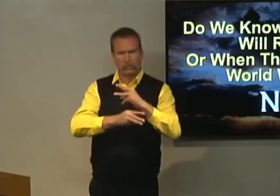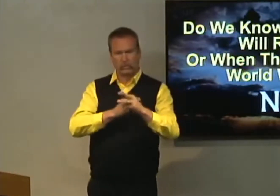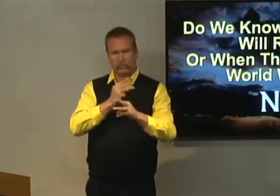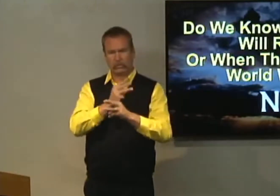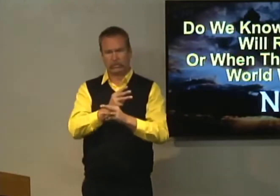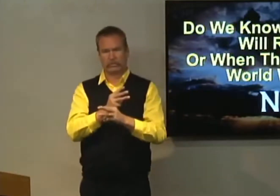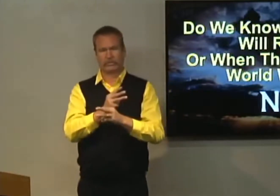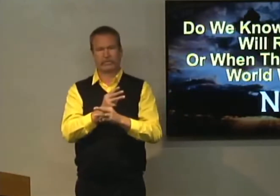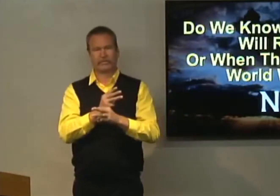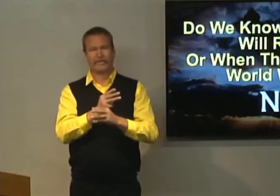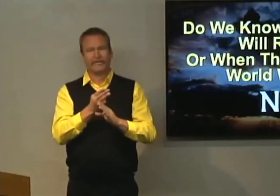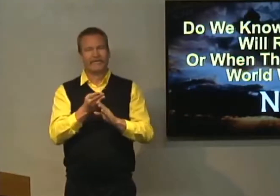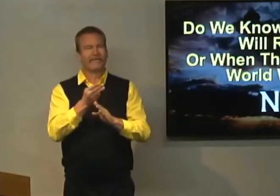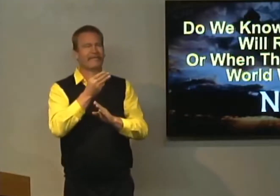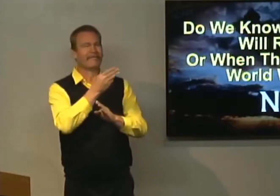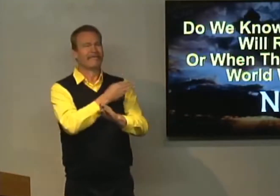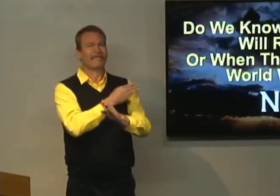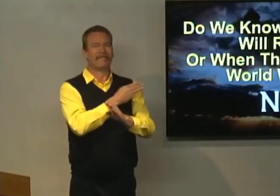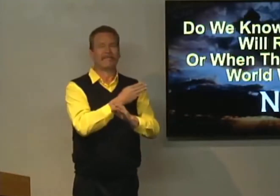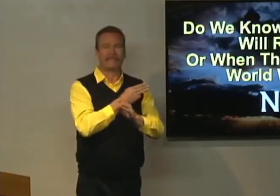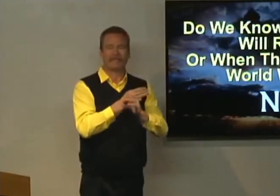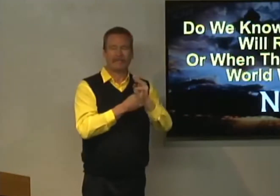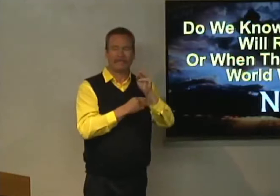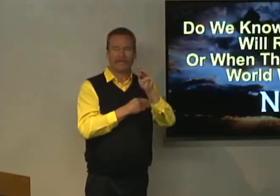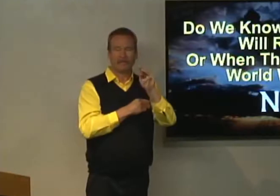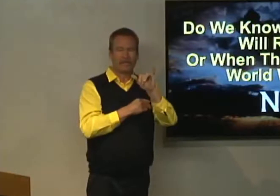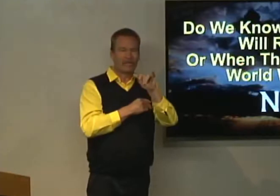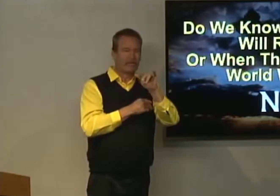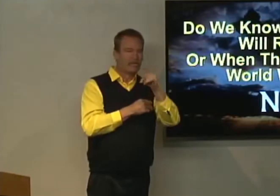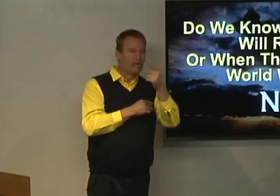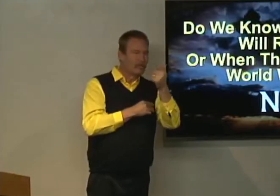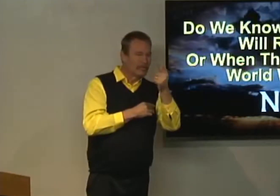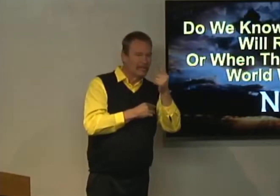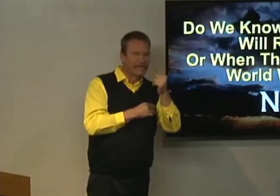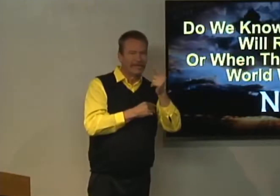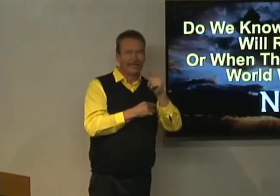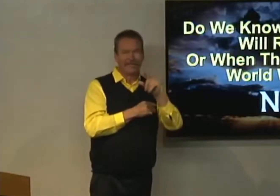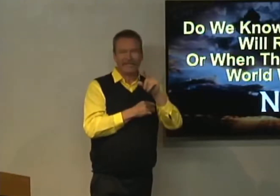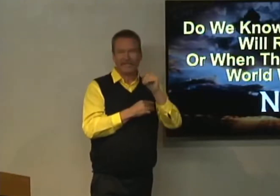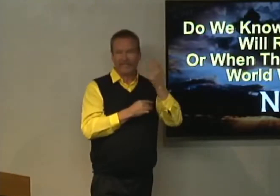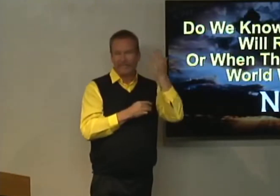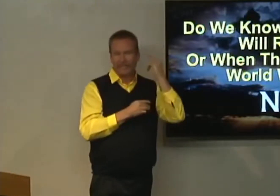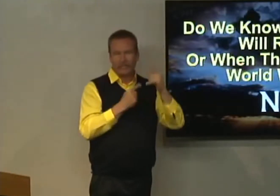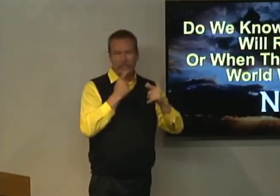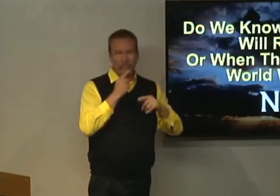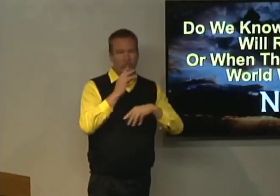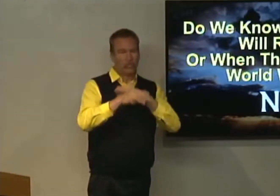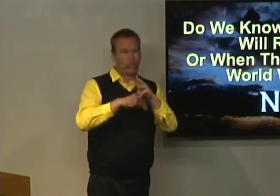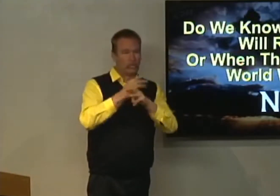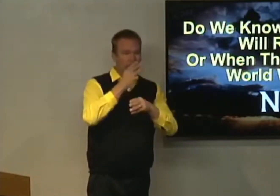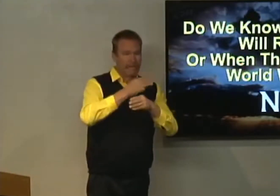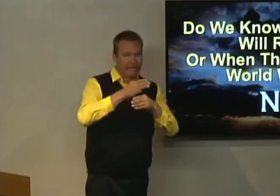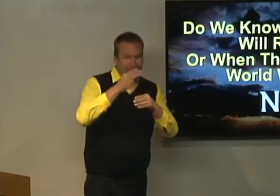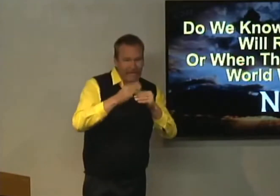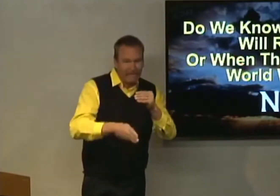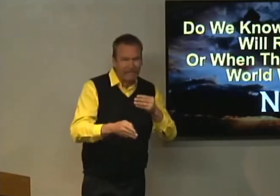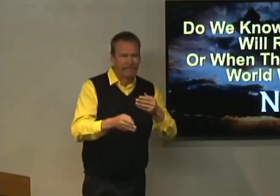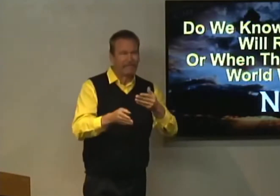end of the world would come and that Christ would return. And before that, what was it, May 21st, a while ago, the world is going to come to